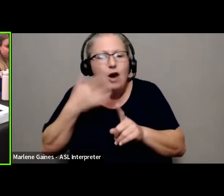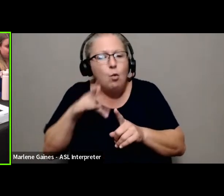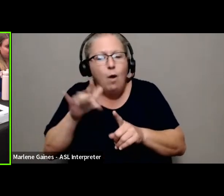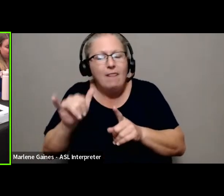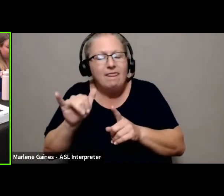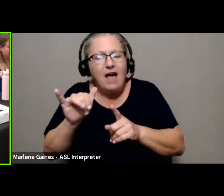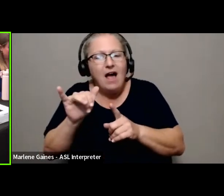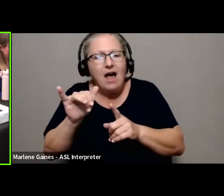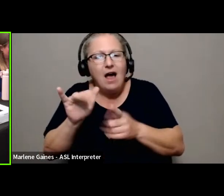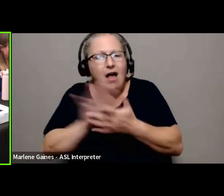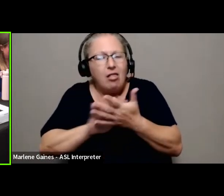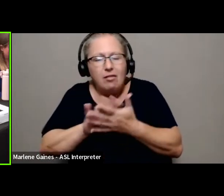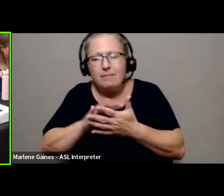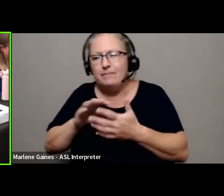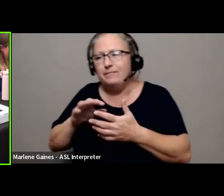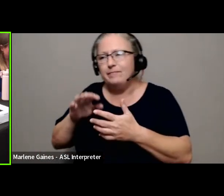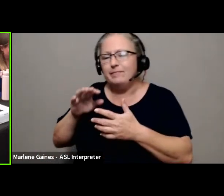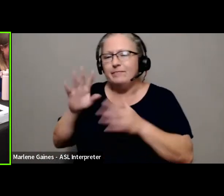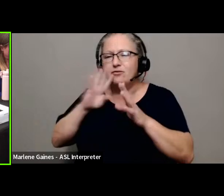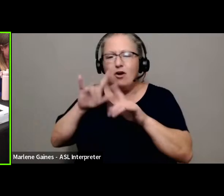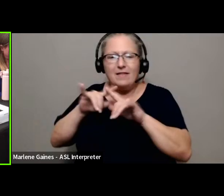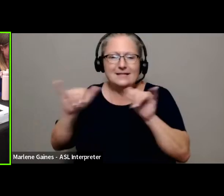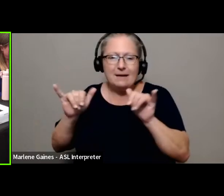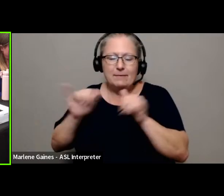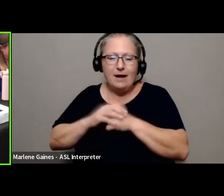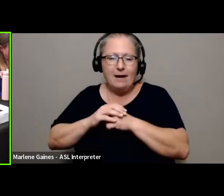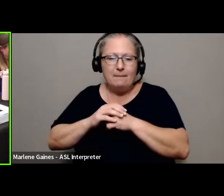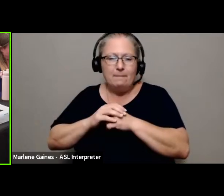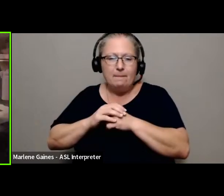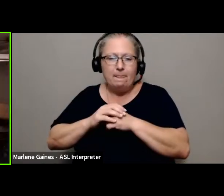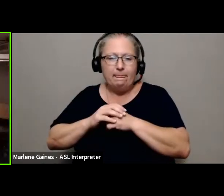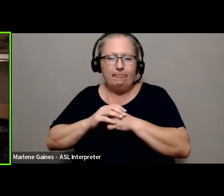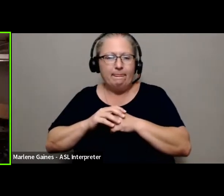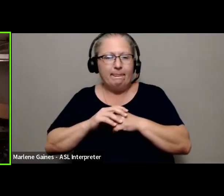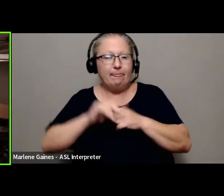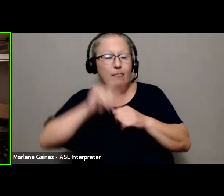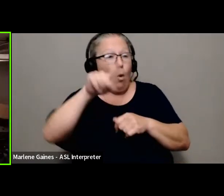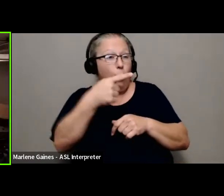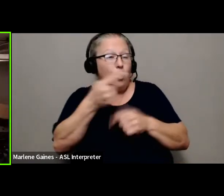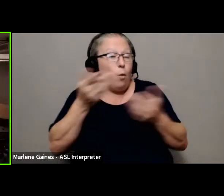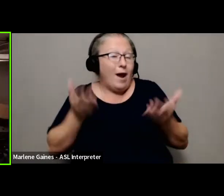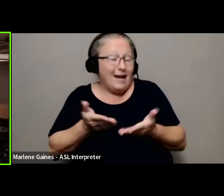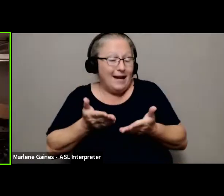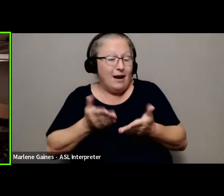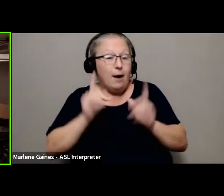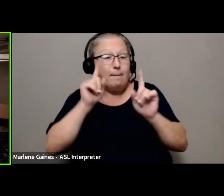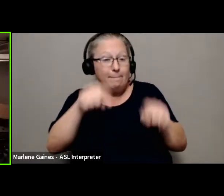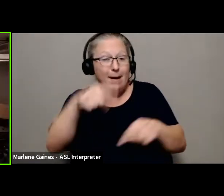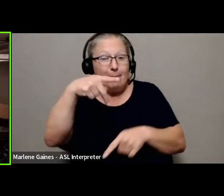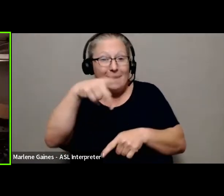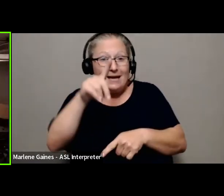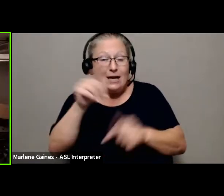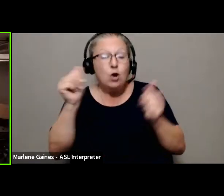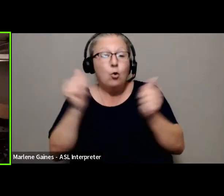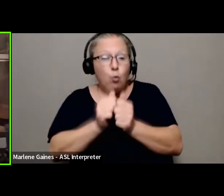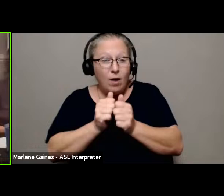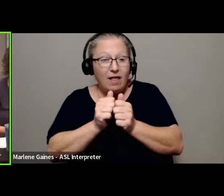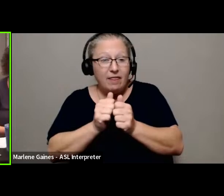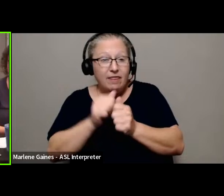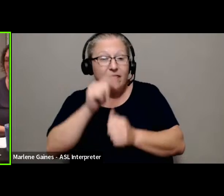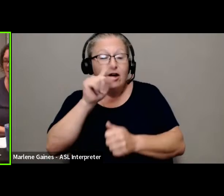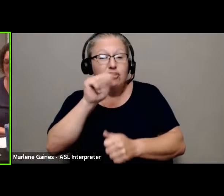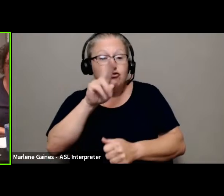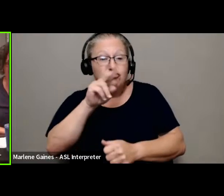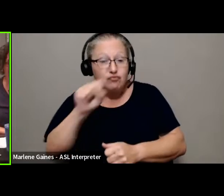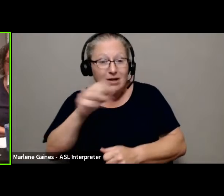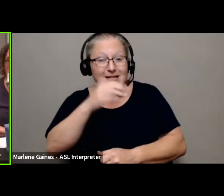down. Jacobson's message was about the consultant. As the only one here who has been to PD with trust